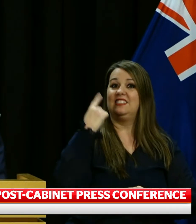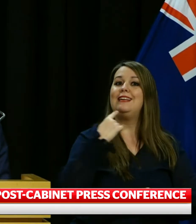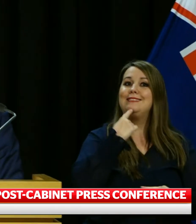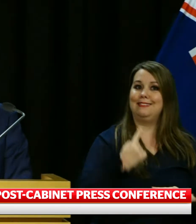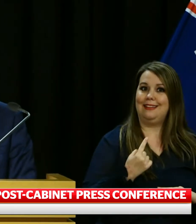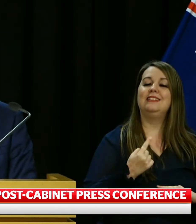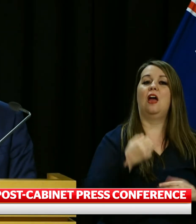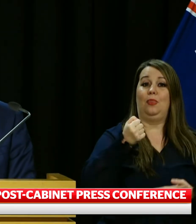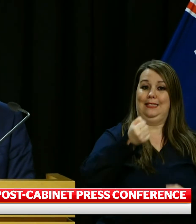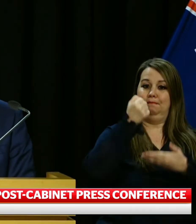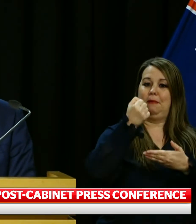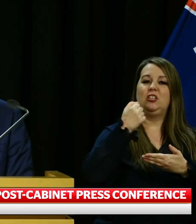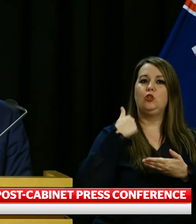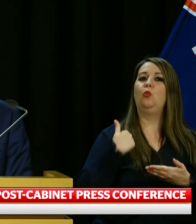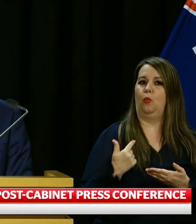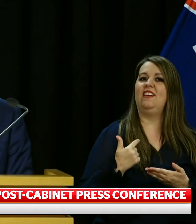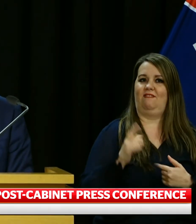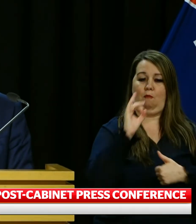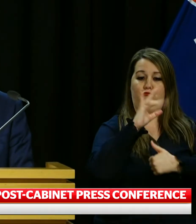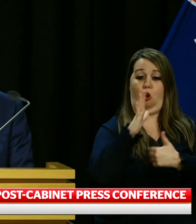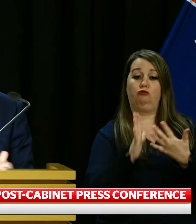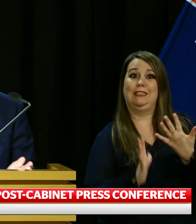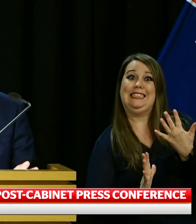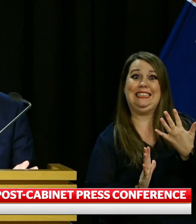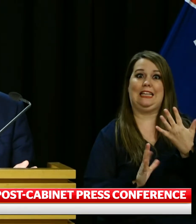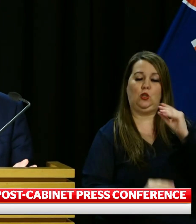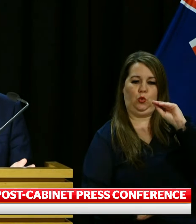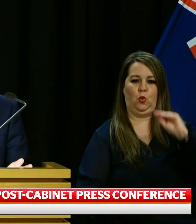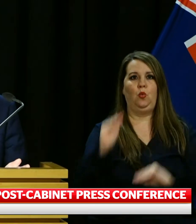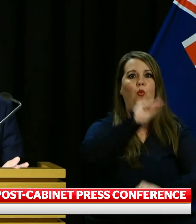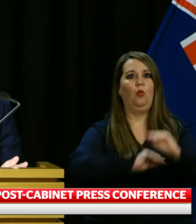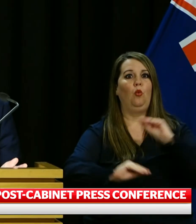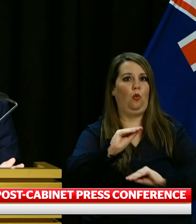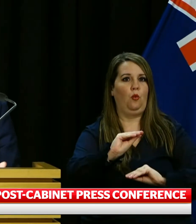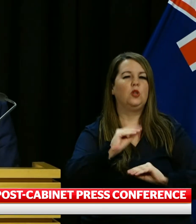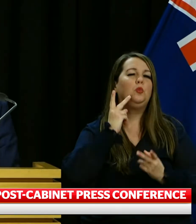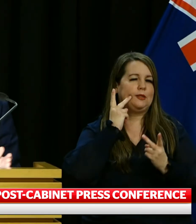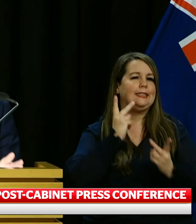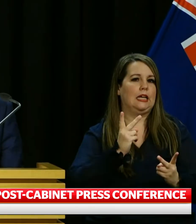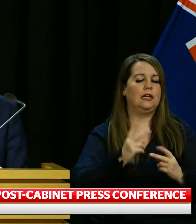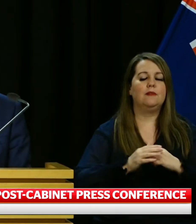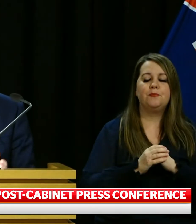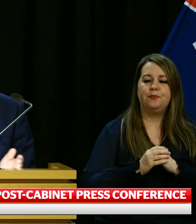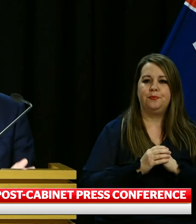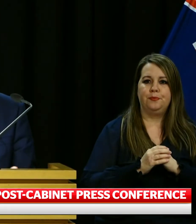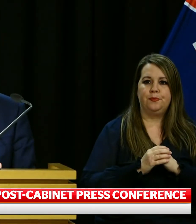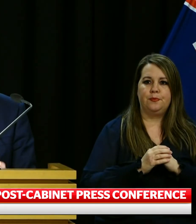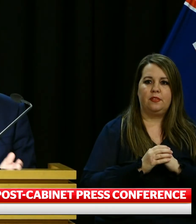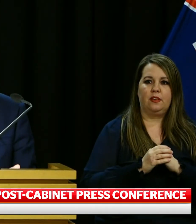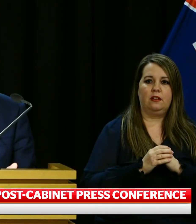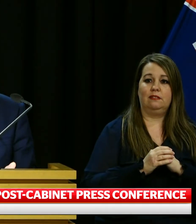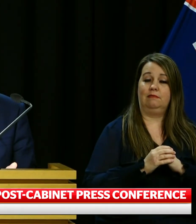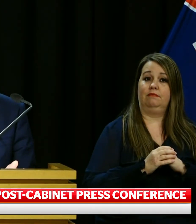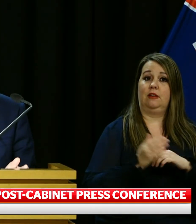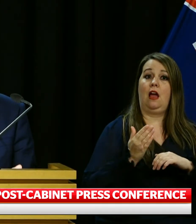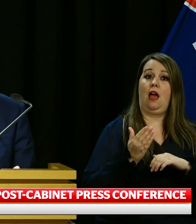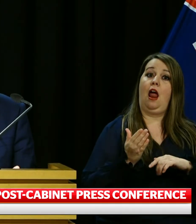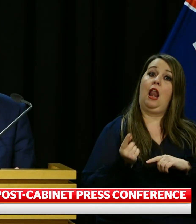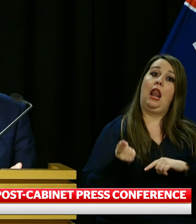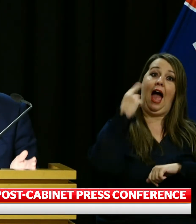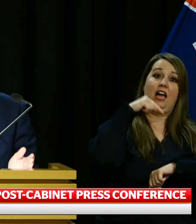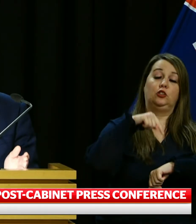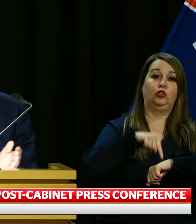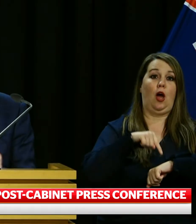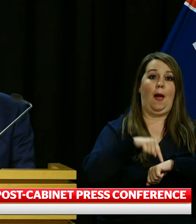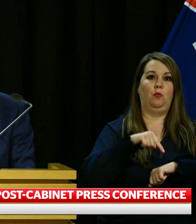and you'll see the extent of that on Thursday. As I indicated when I set out the last group of reprioritisation